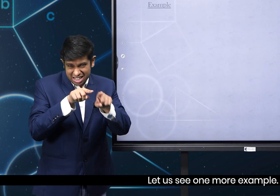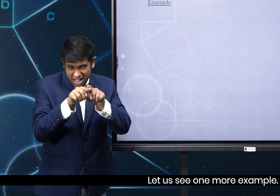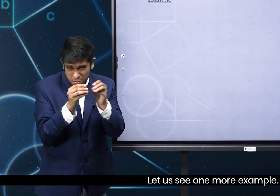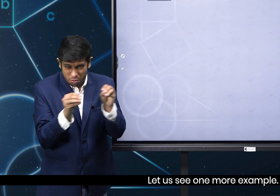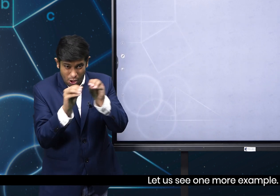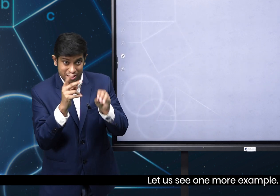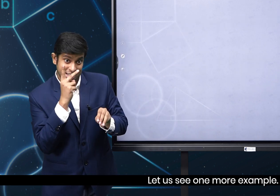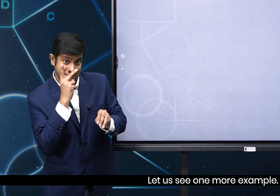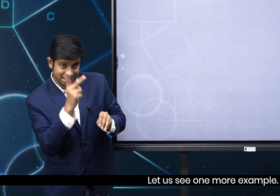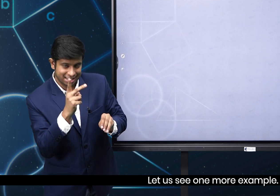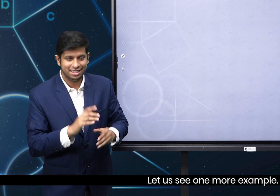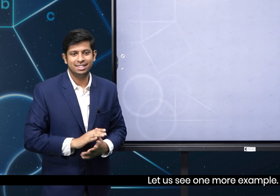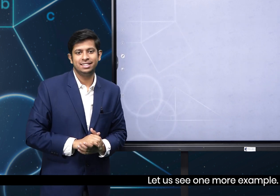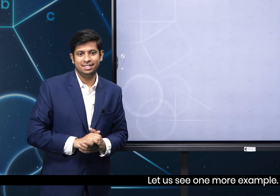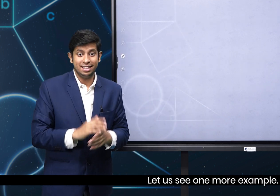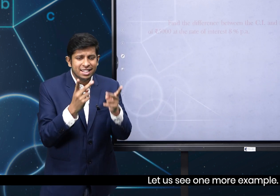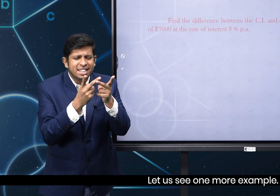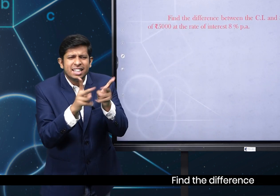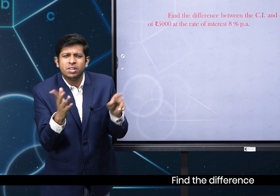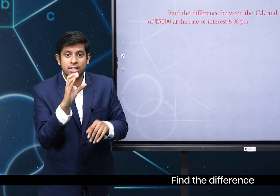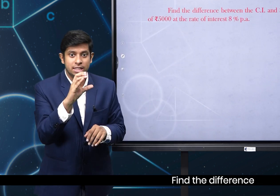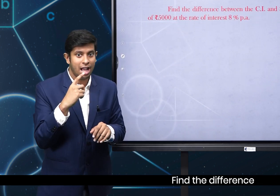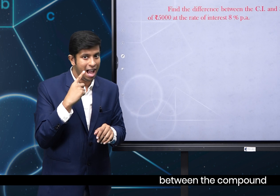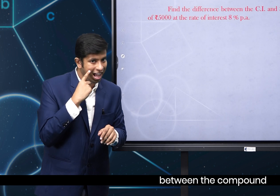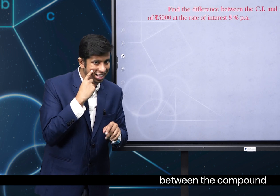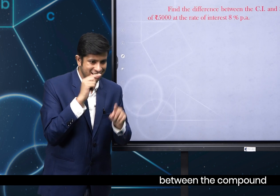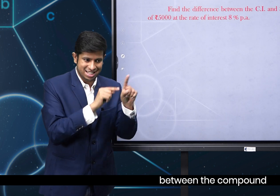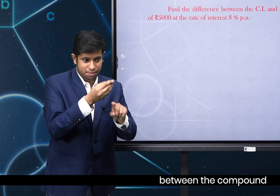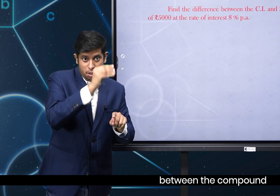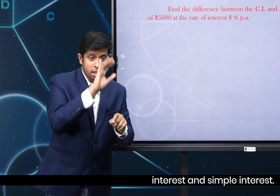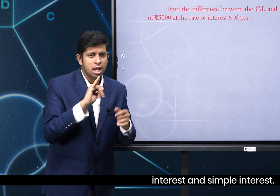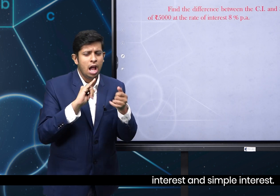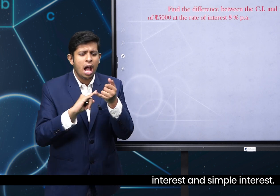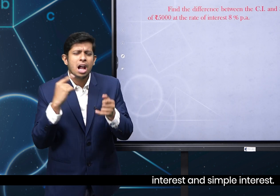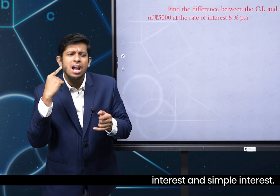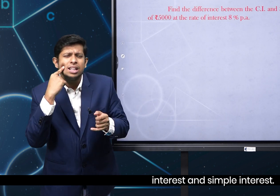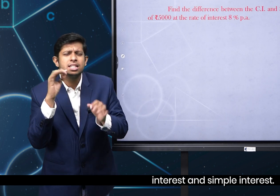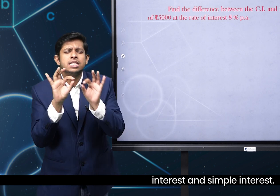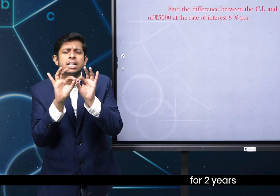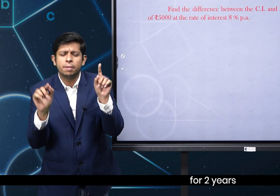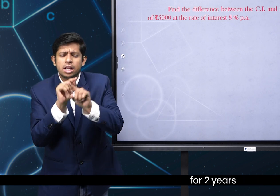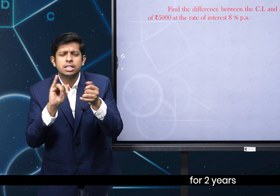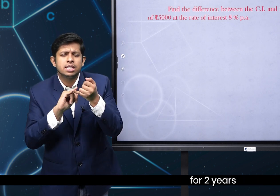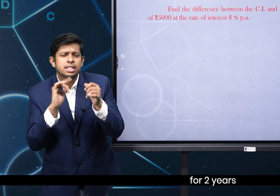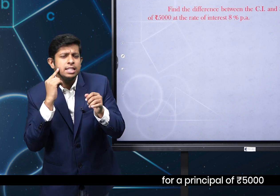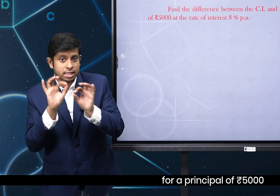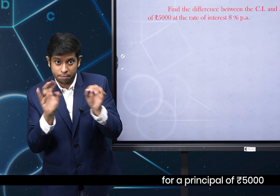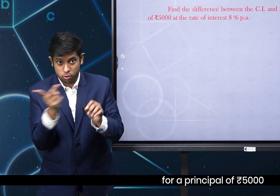Let us see one more example. Find the difference between the compound interest and simple interest for 2 years for a principal